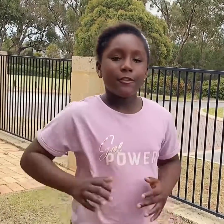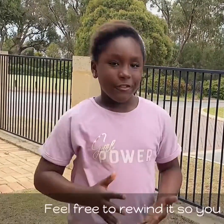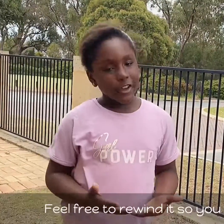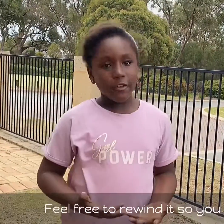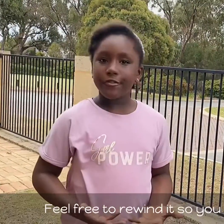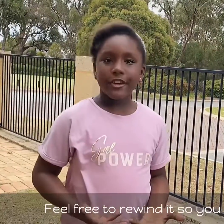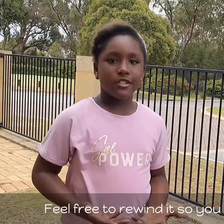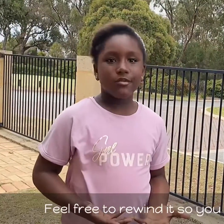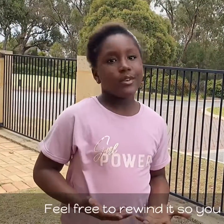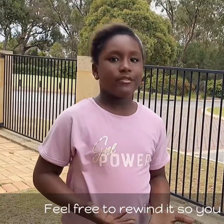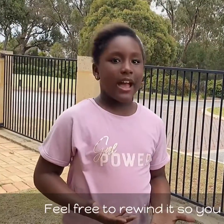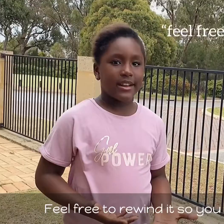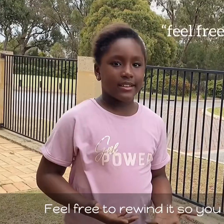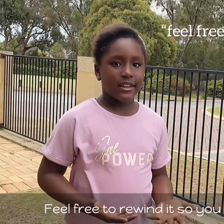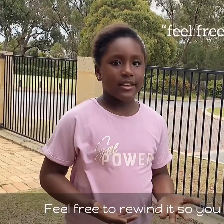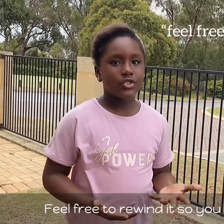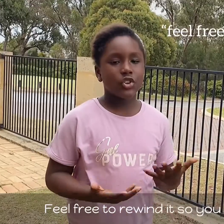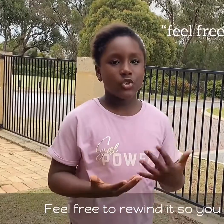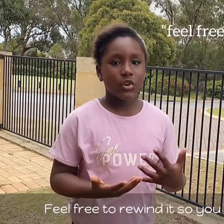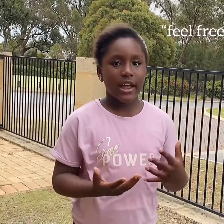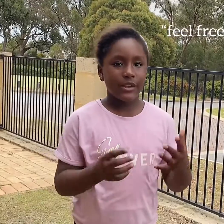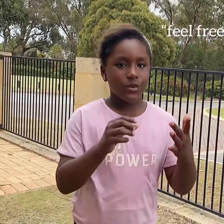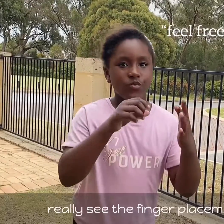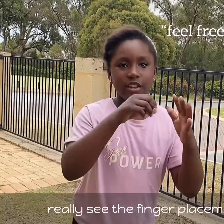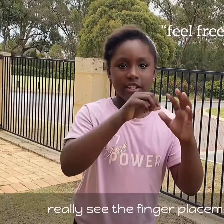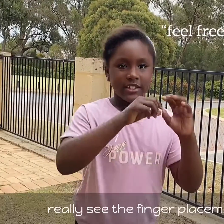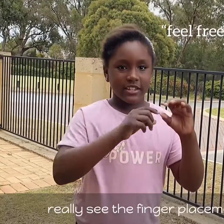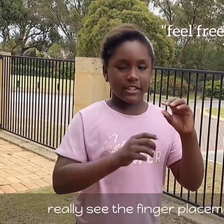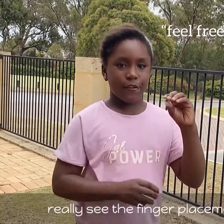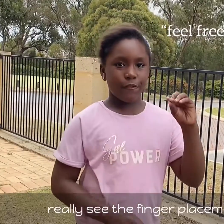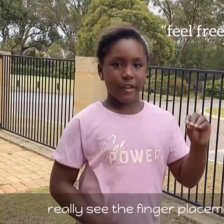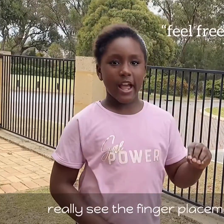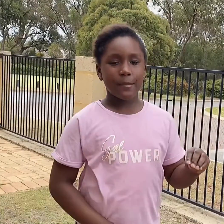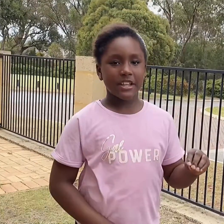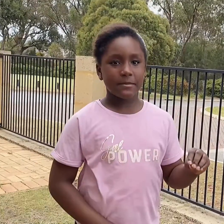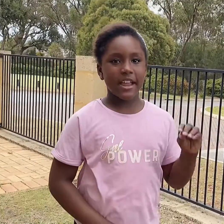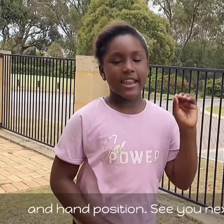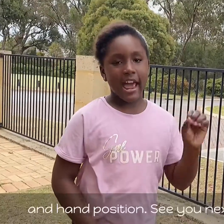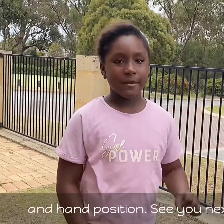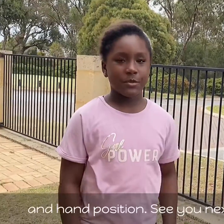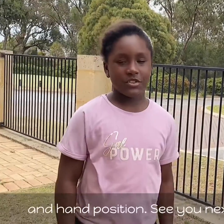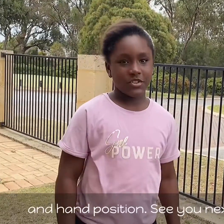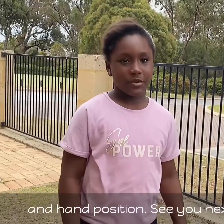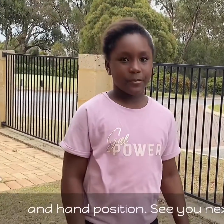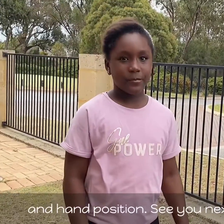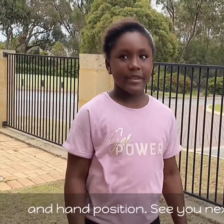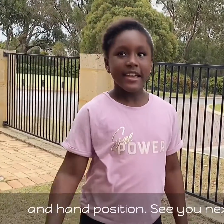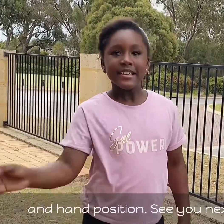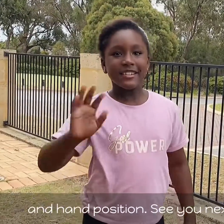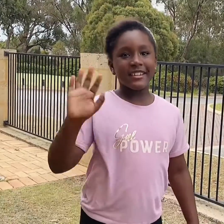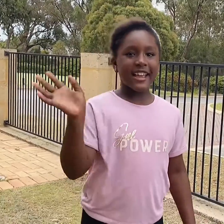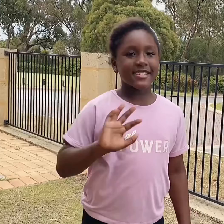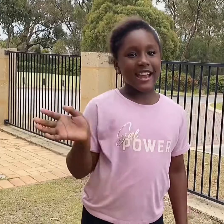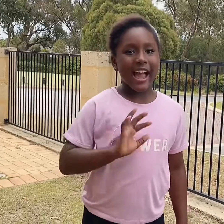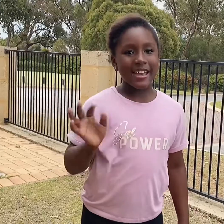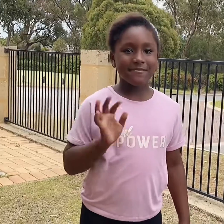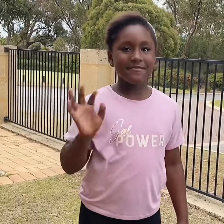Feel free to rewind it so you can really see the finger placement and hand position. See you next time.